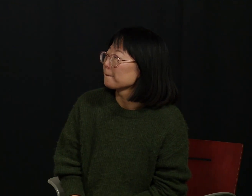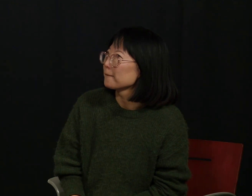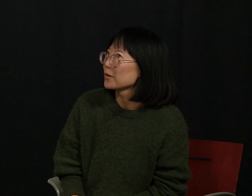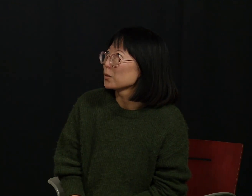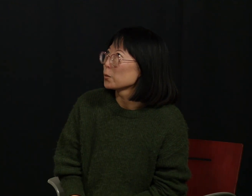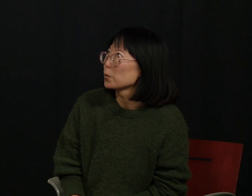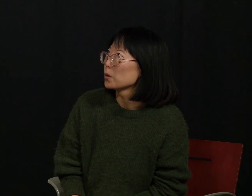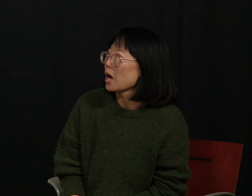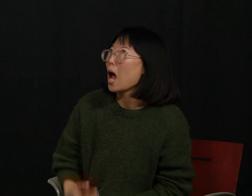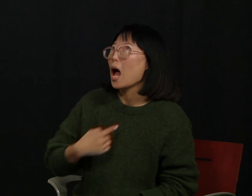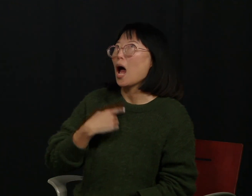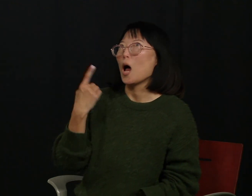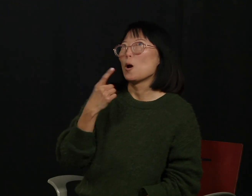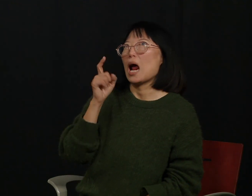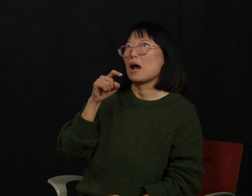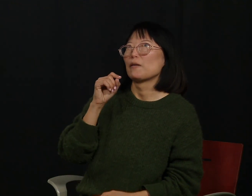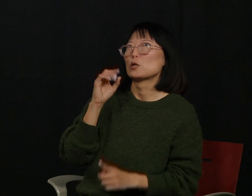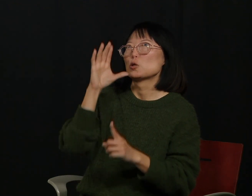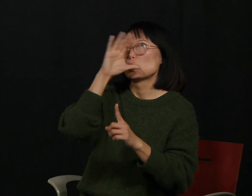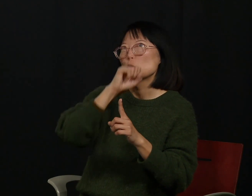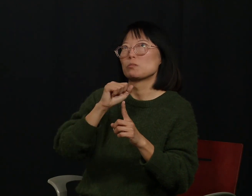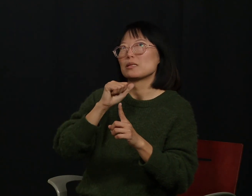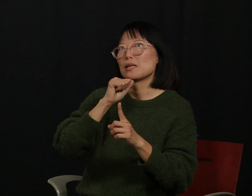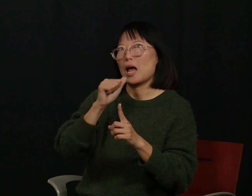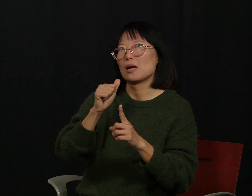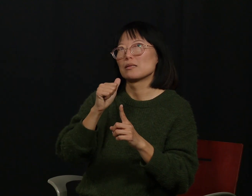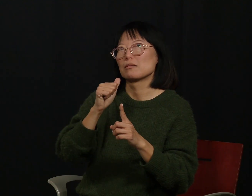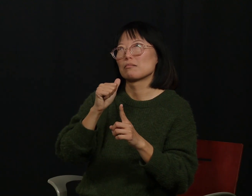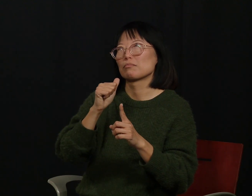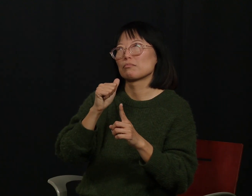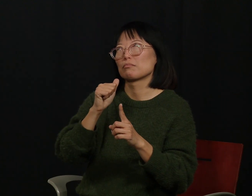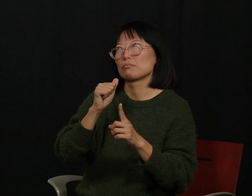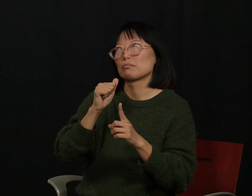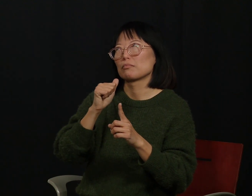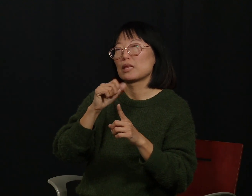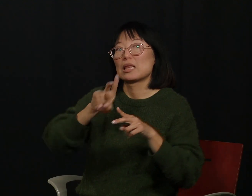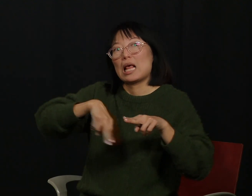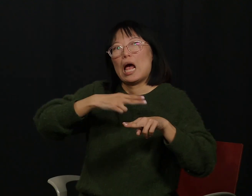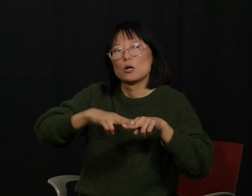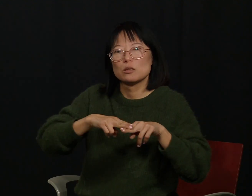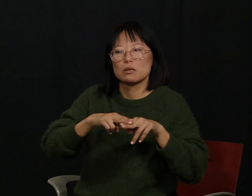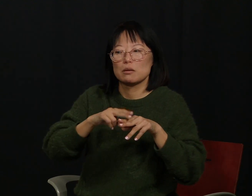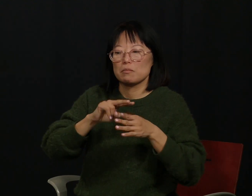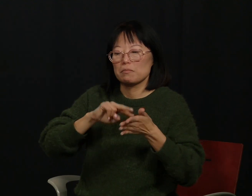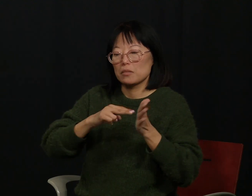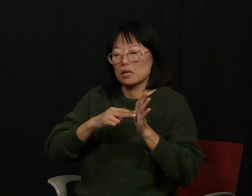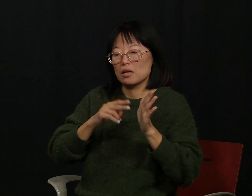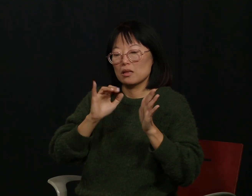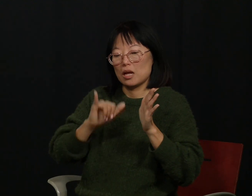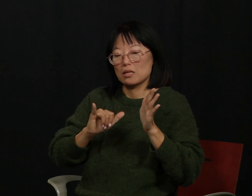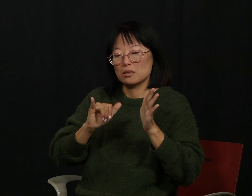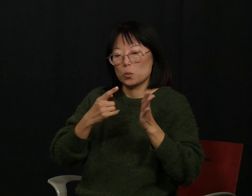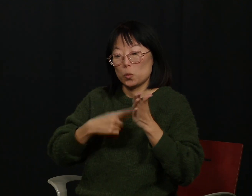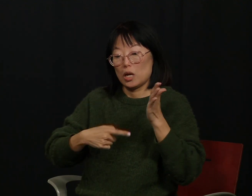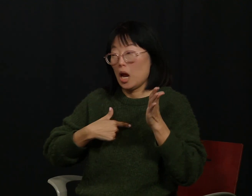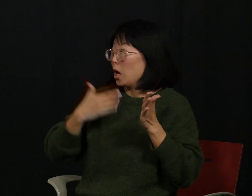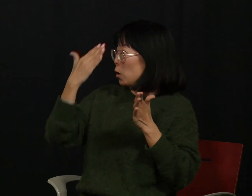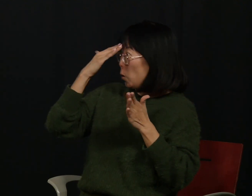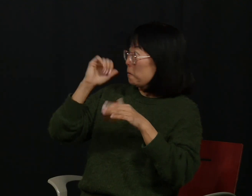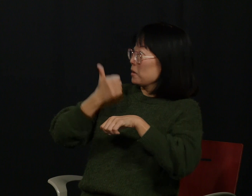Oh, well, I always have to assume that it's not natural, in that what I know is